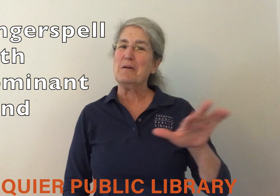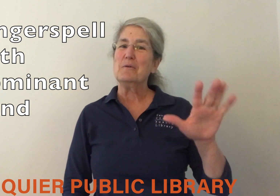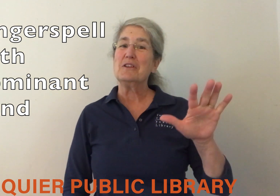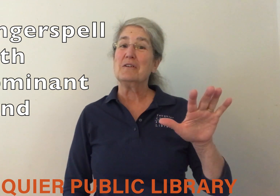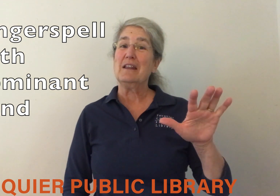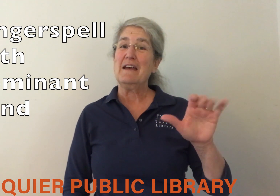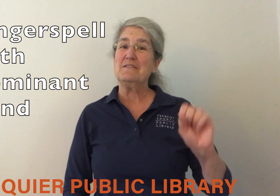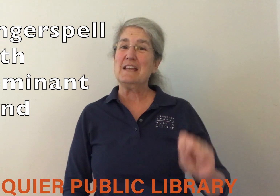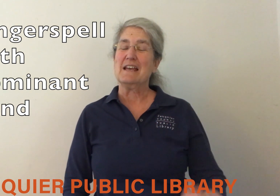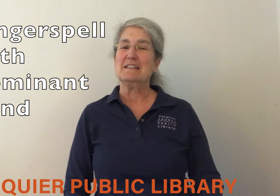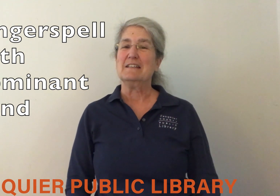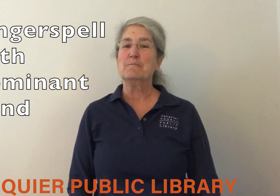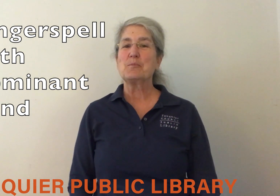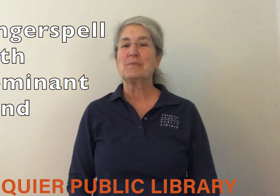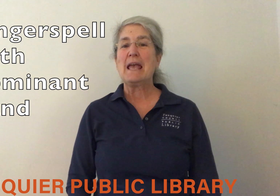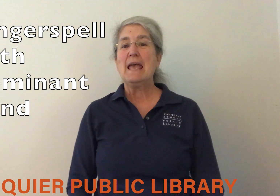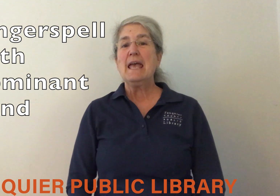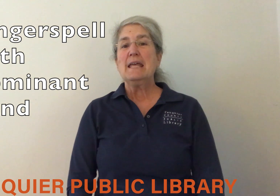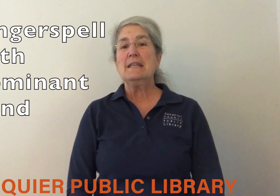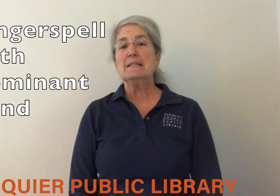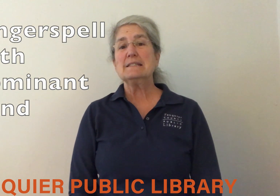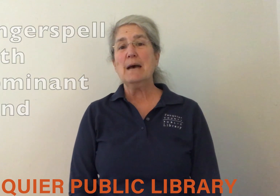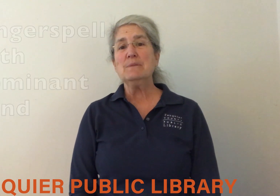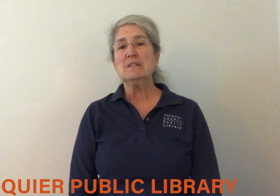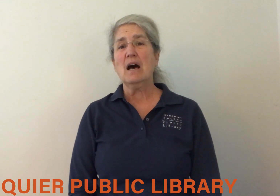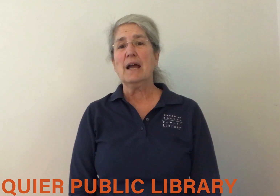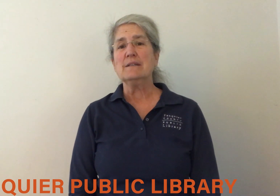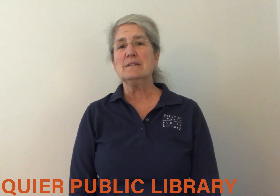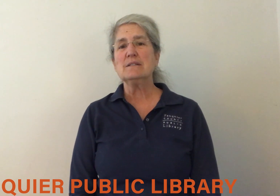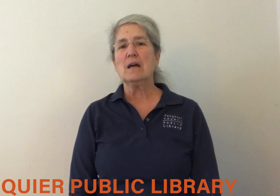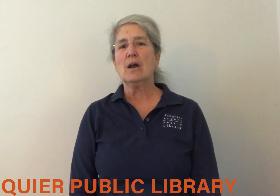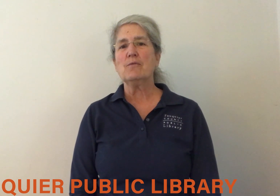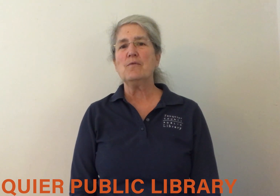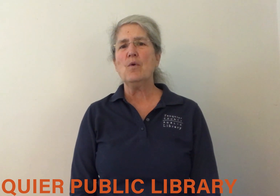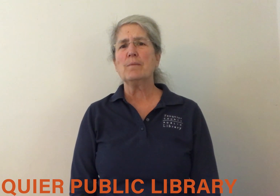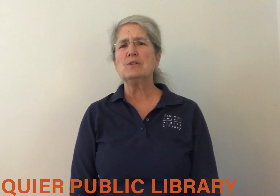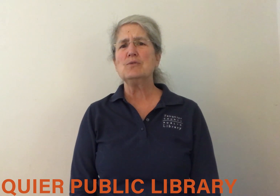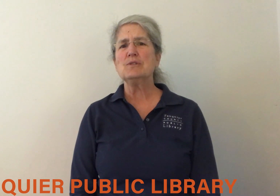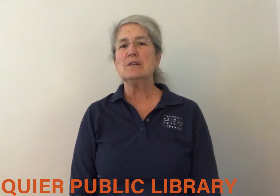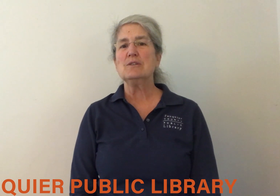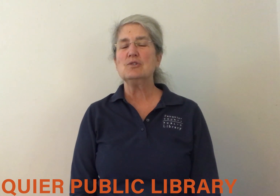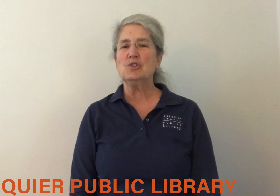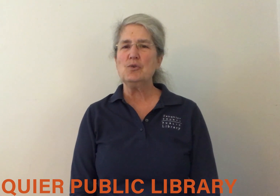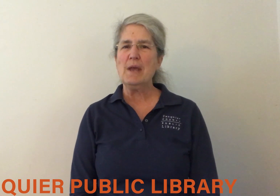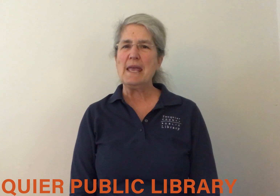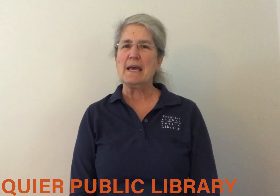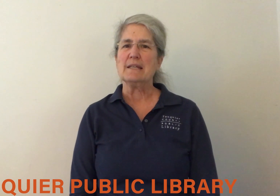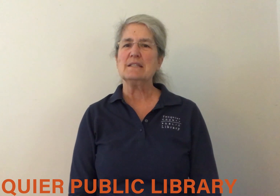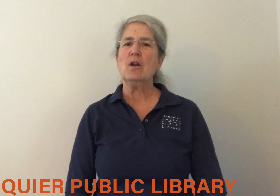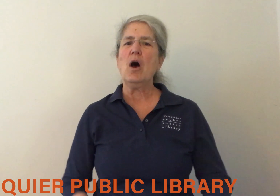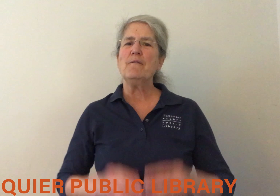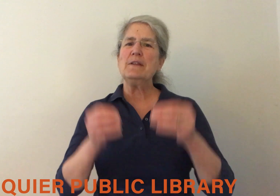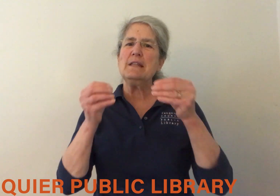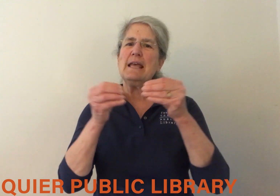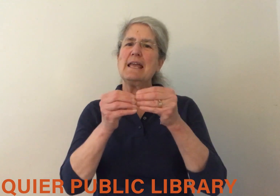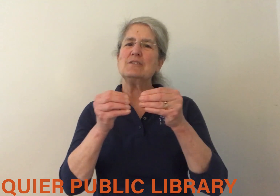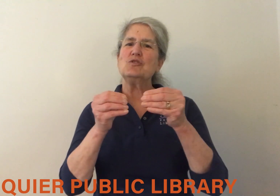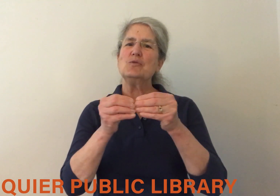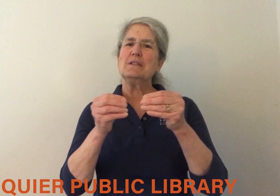with your left-handed. Some signs are formed using two hands, and often the hands do the